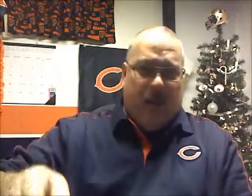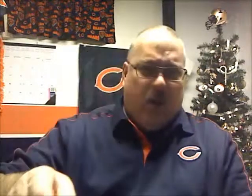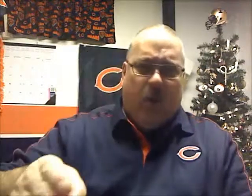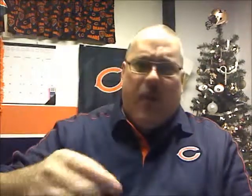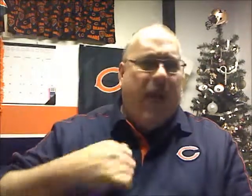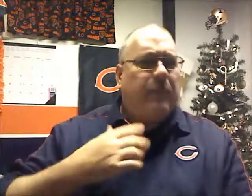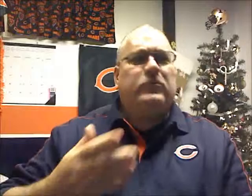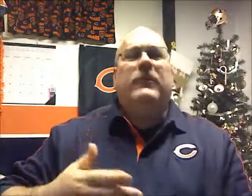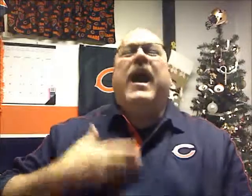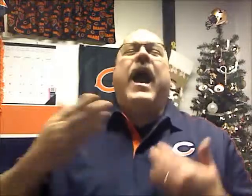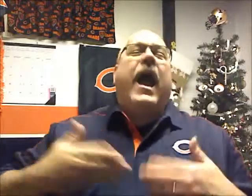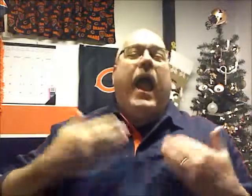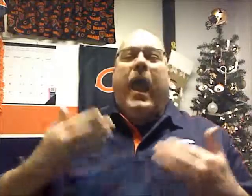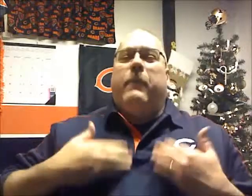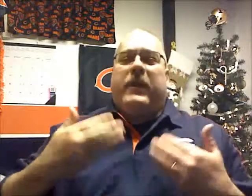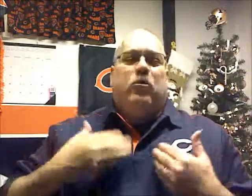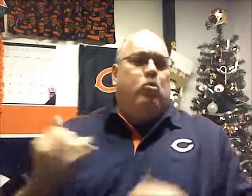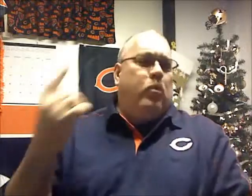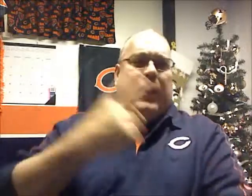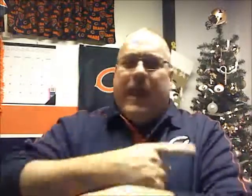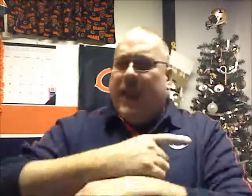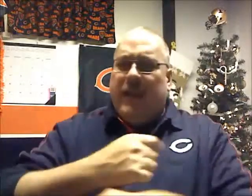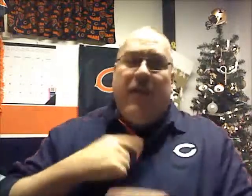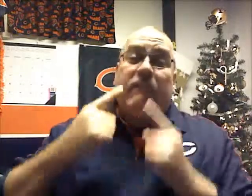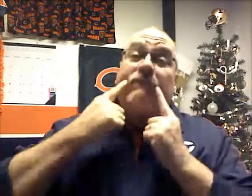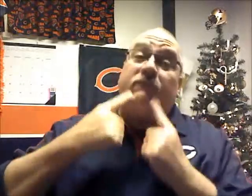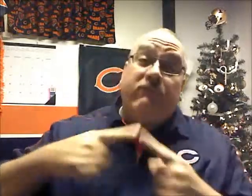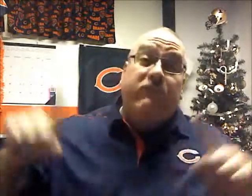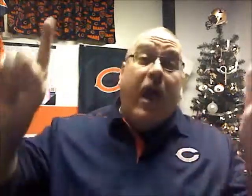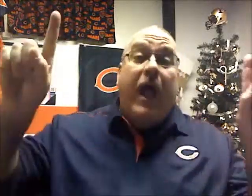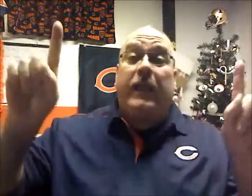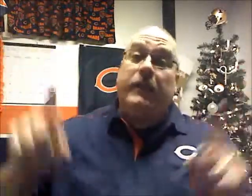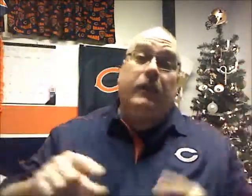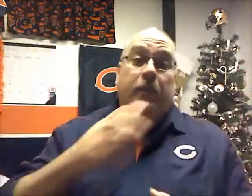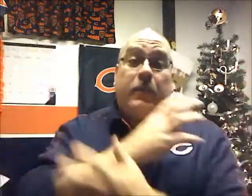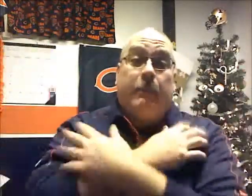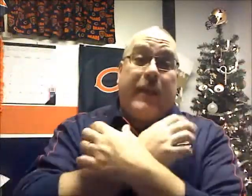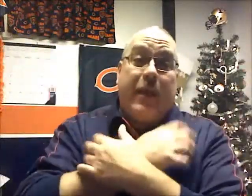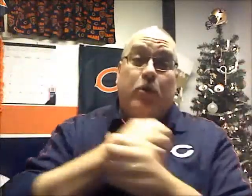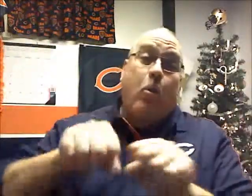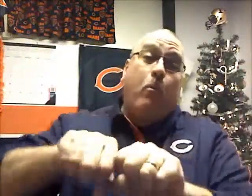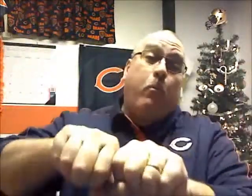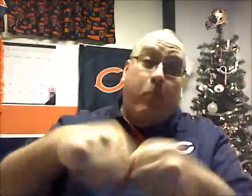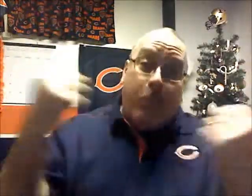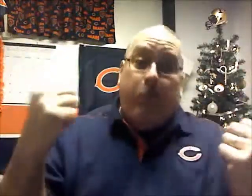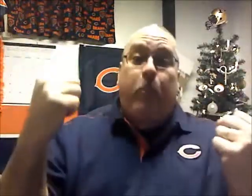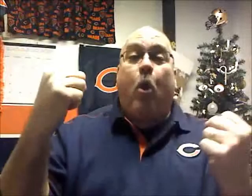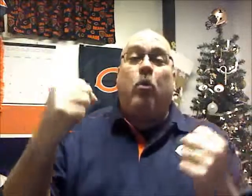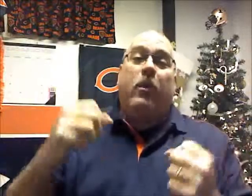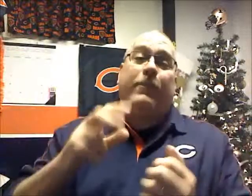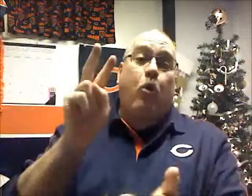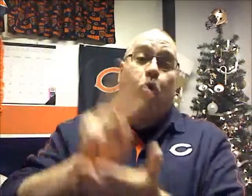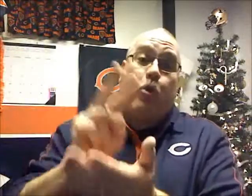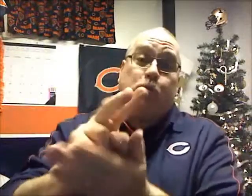Oh, how can you say fine if you compare with both of these